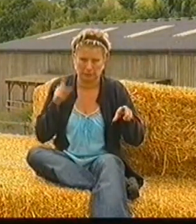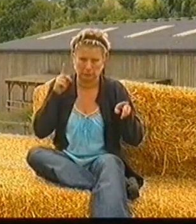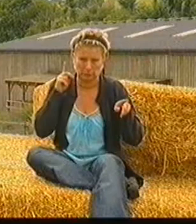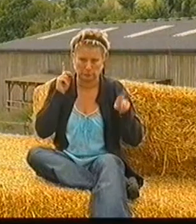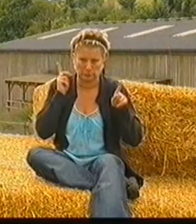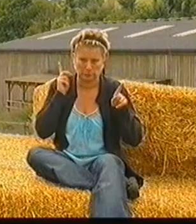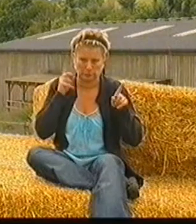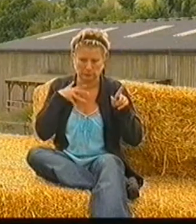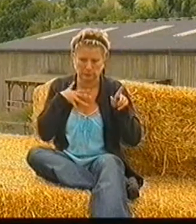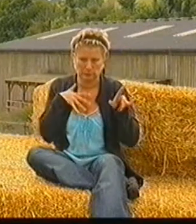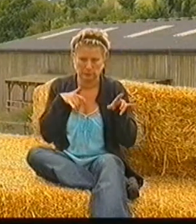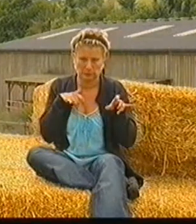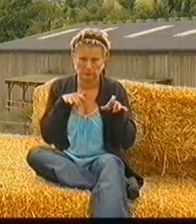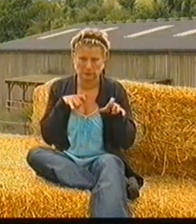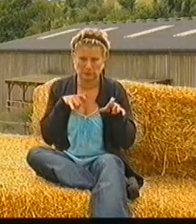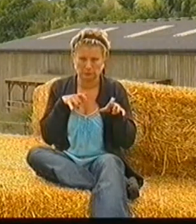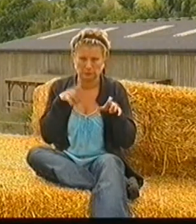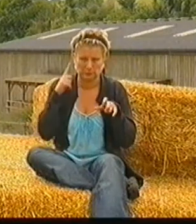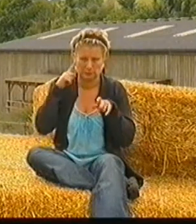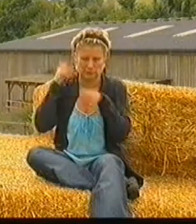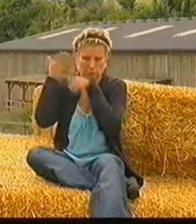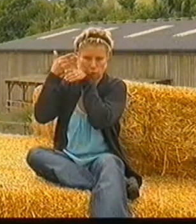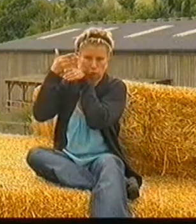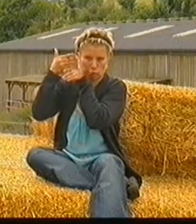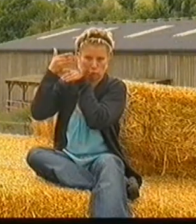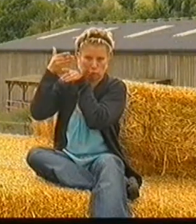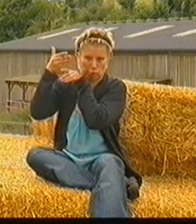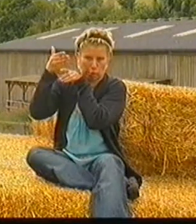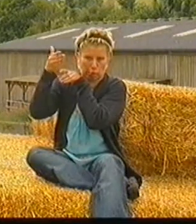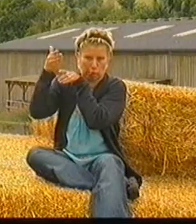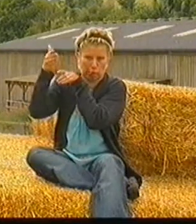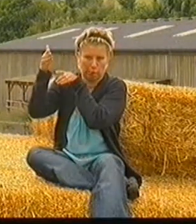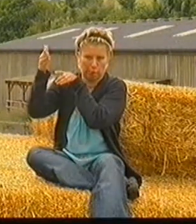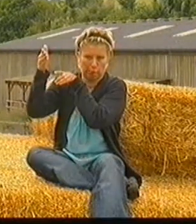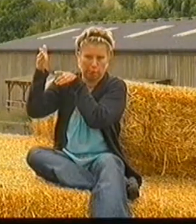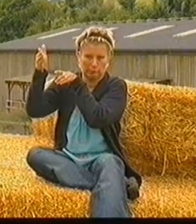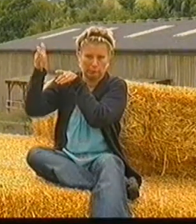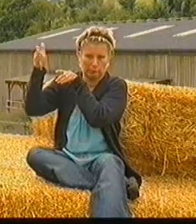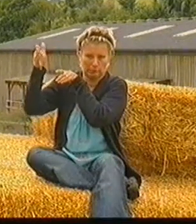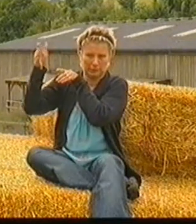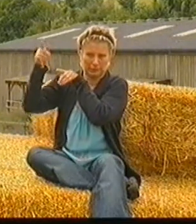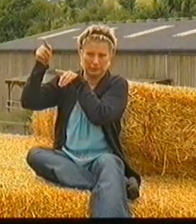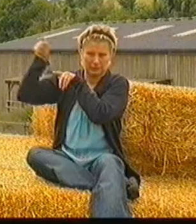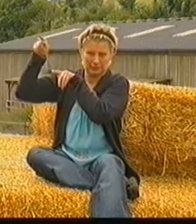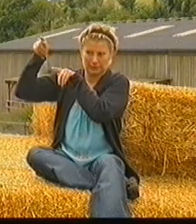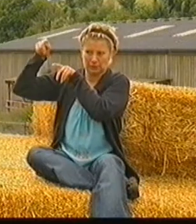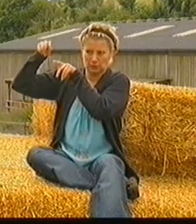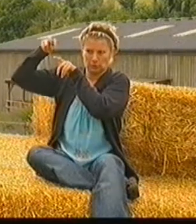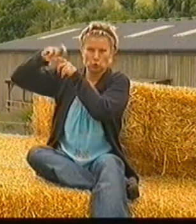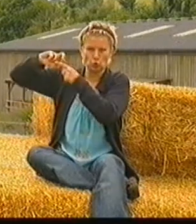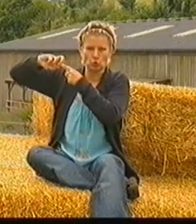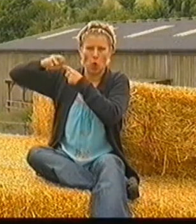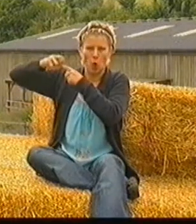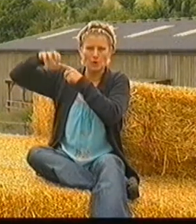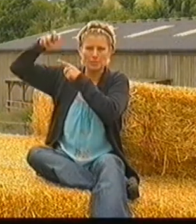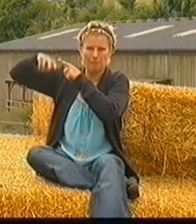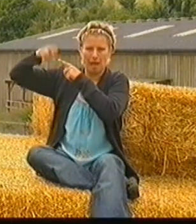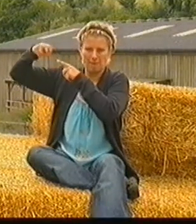tense. Then they heard the sound of a door being opened. The door was at the top of a flight of stone steps leading down from the house to